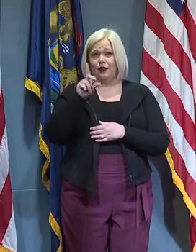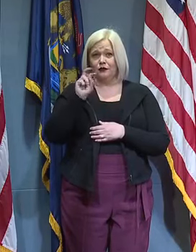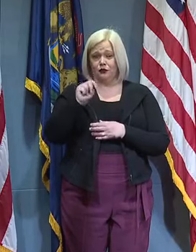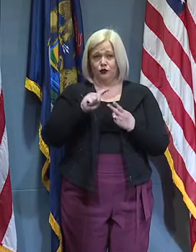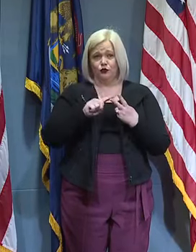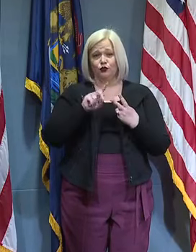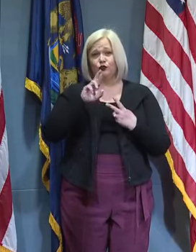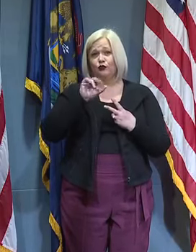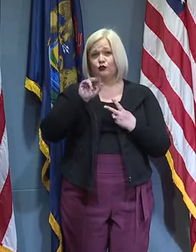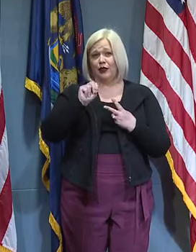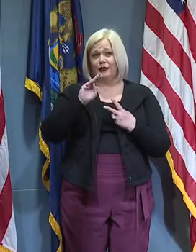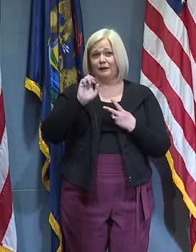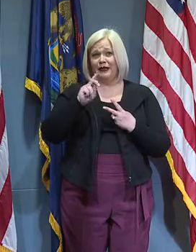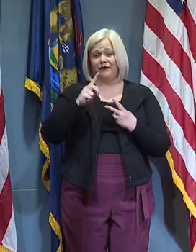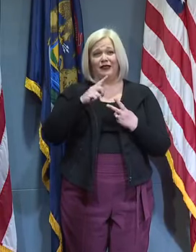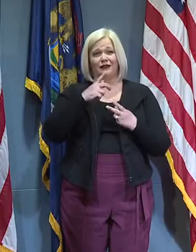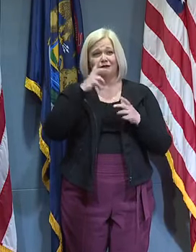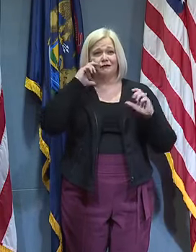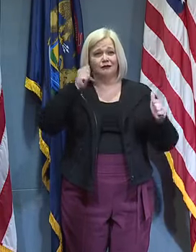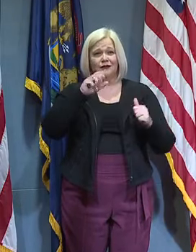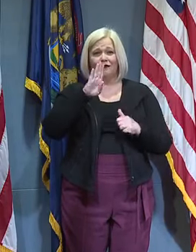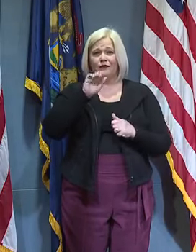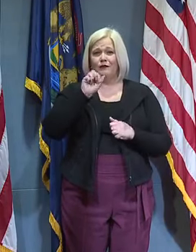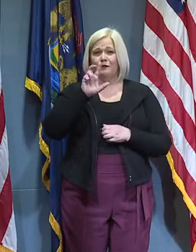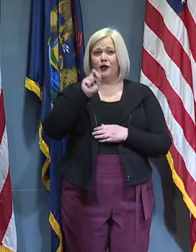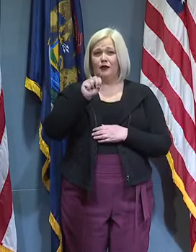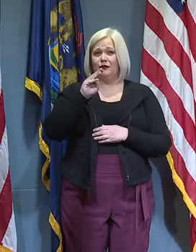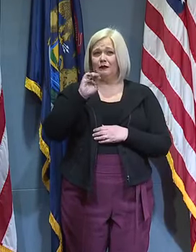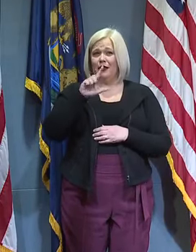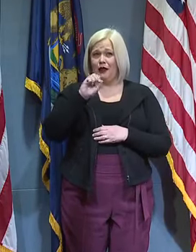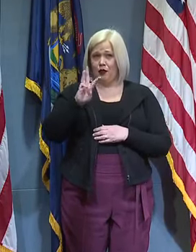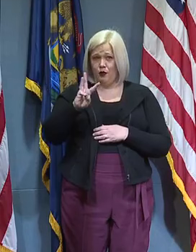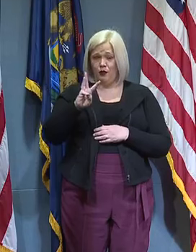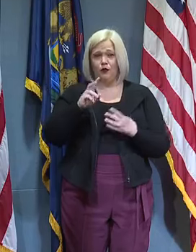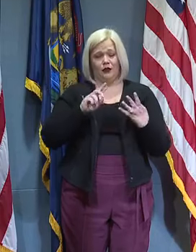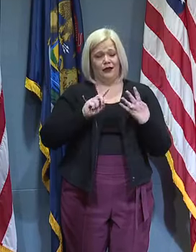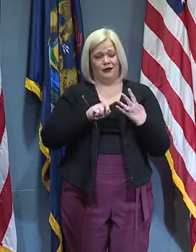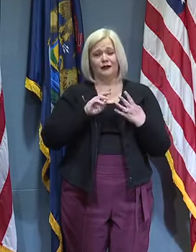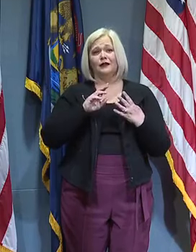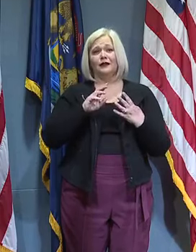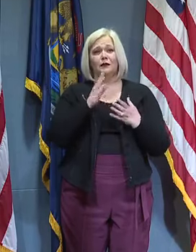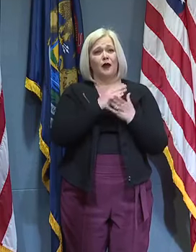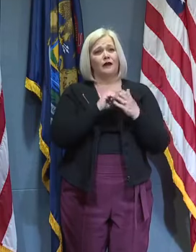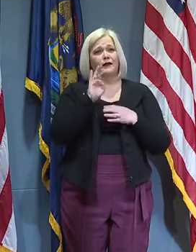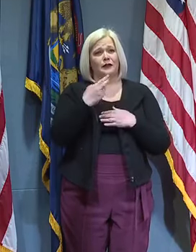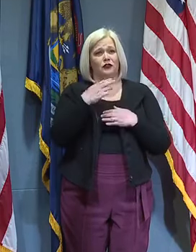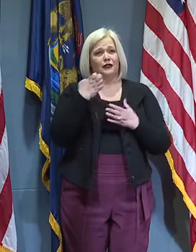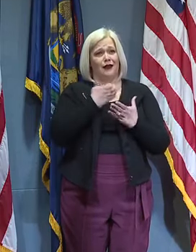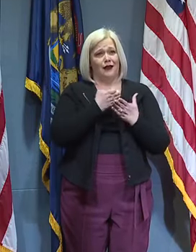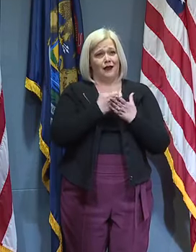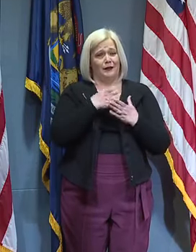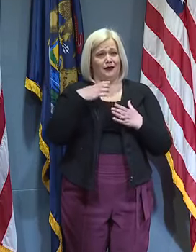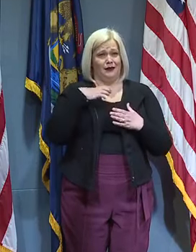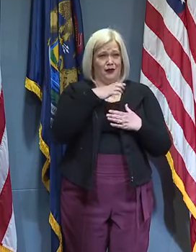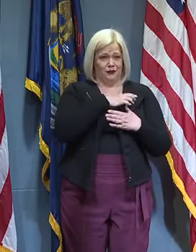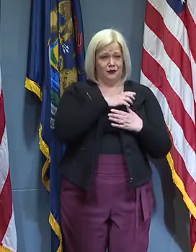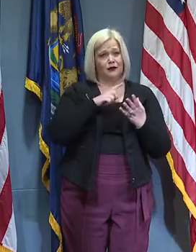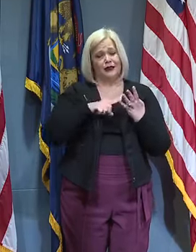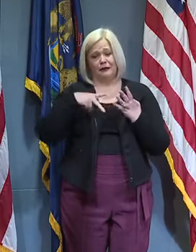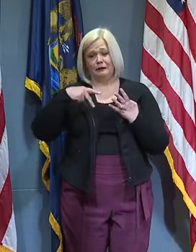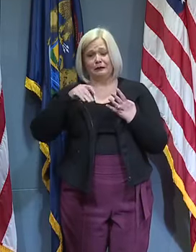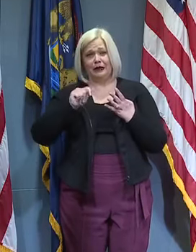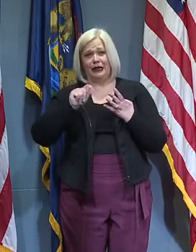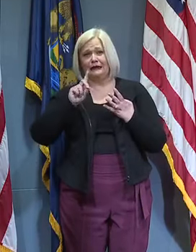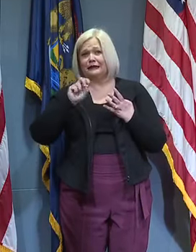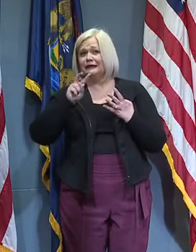Maybeck, the President and CEO of Barton Mallow and member of the Michigan Economic Recovery Council, and Pat Devlin, the